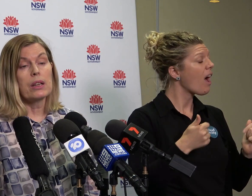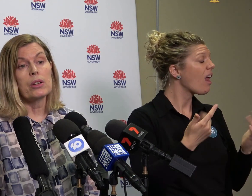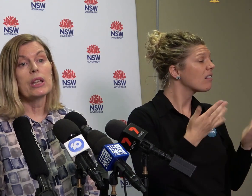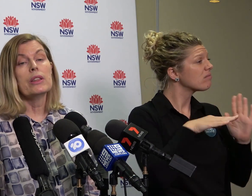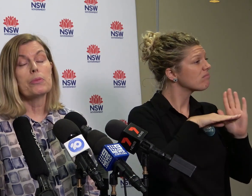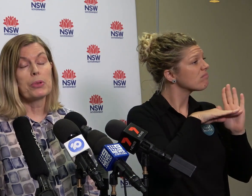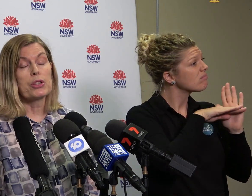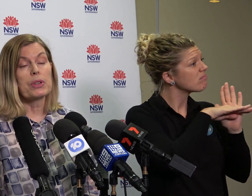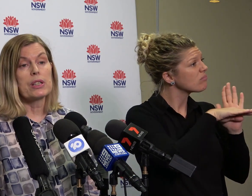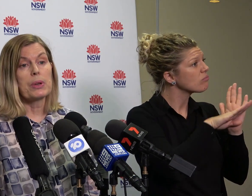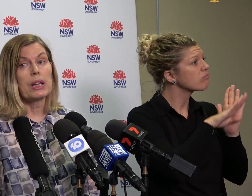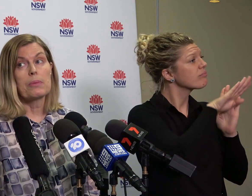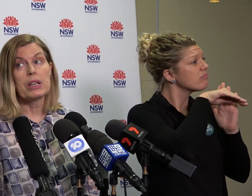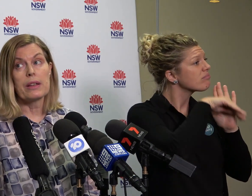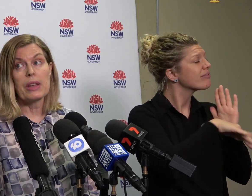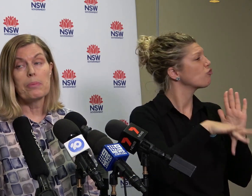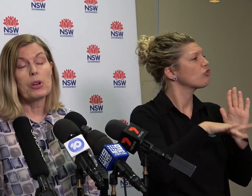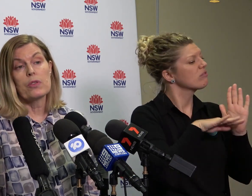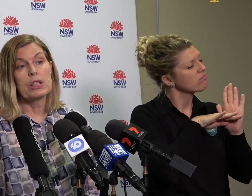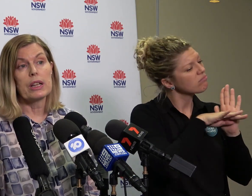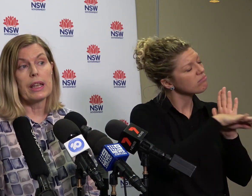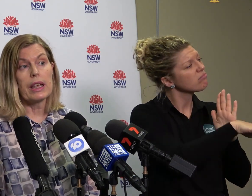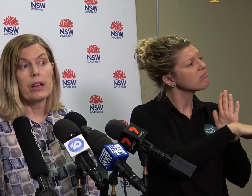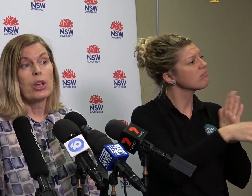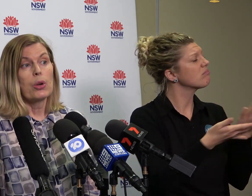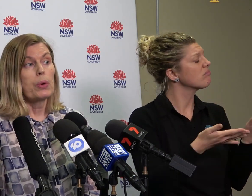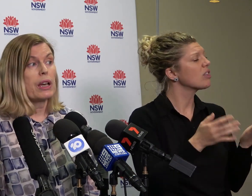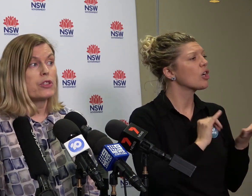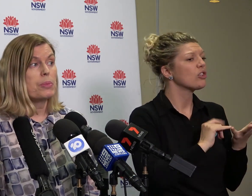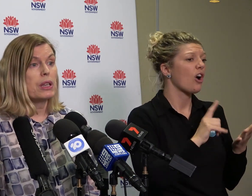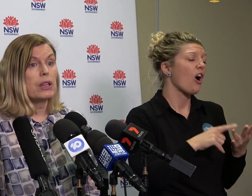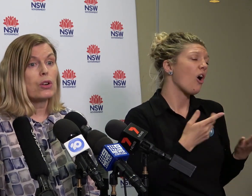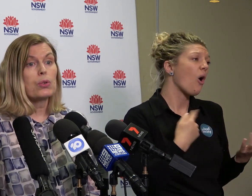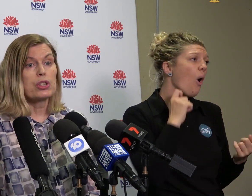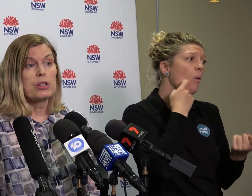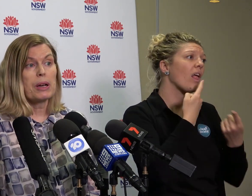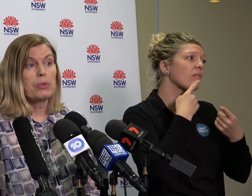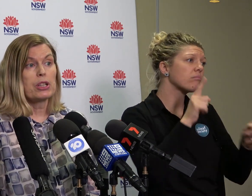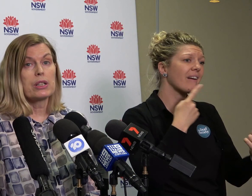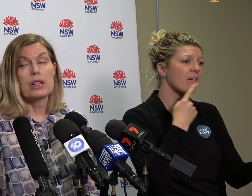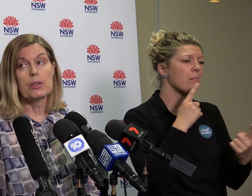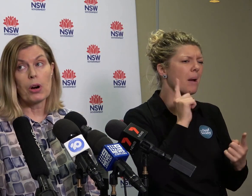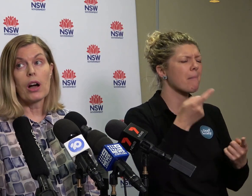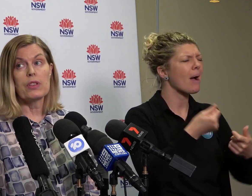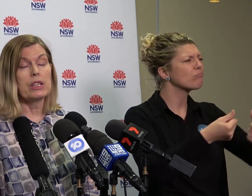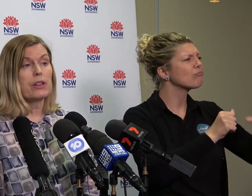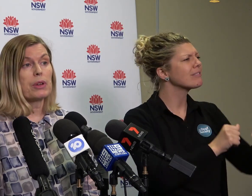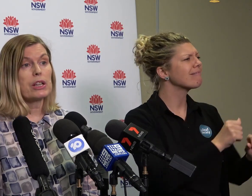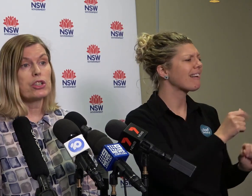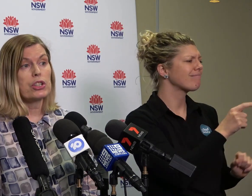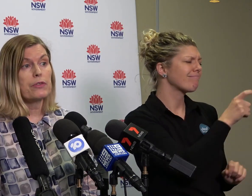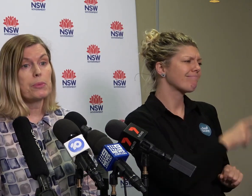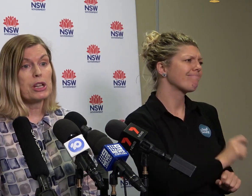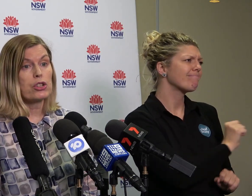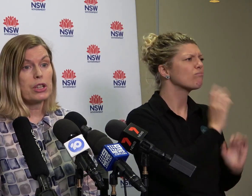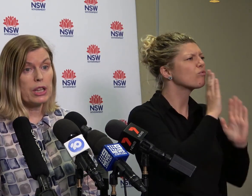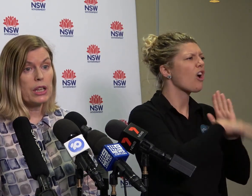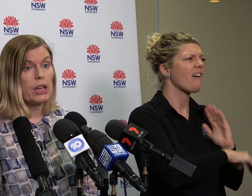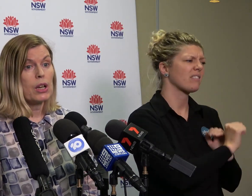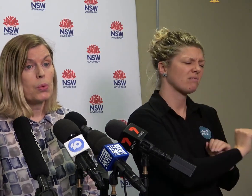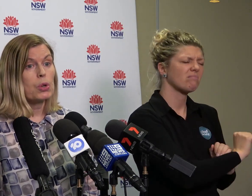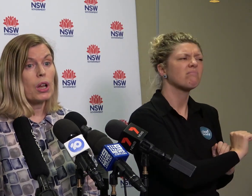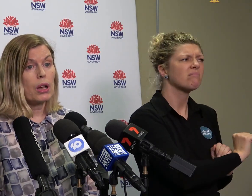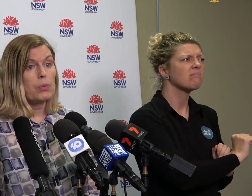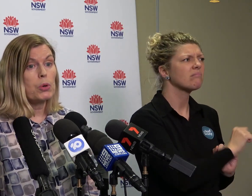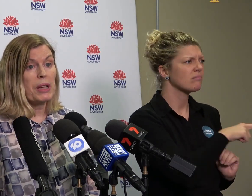But again, in the press release we can update that. But obviously, again, we have to be cautious about protecting his privacy in relation to information that